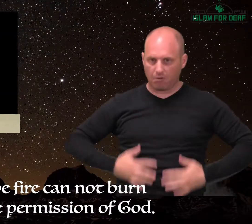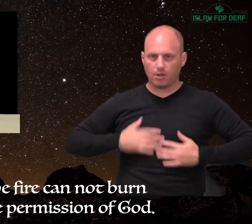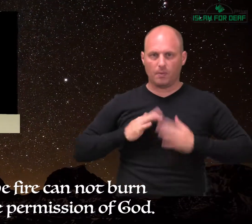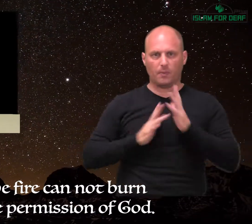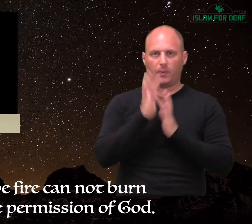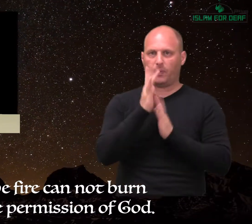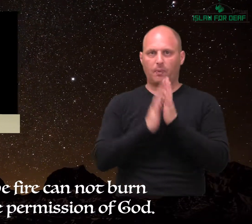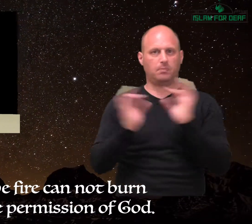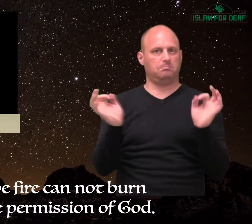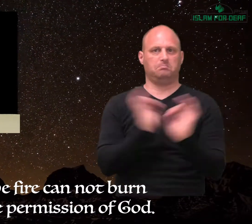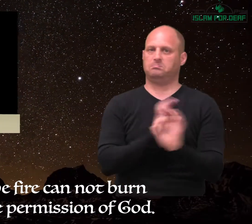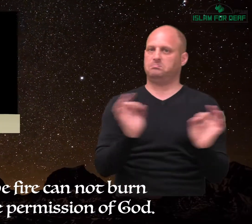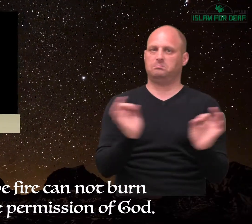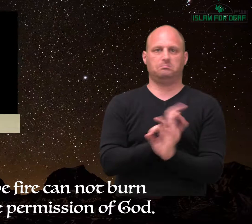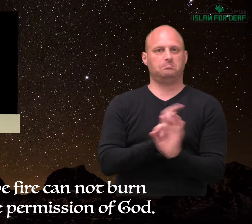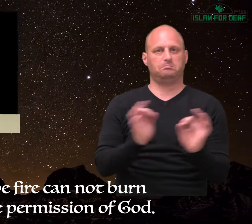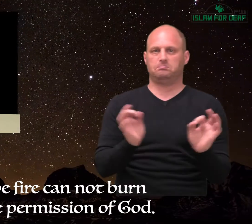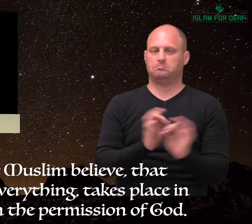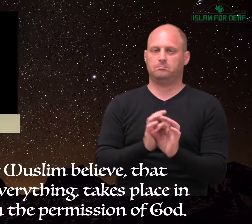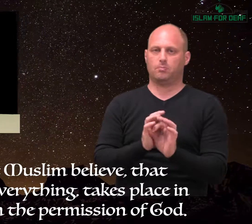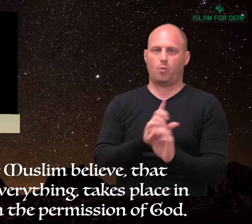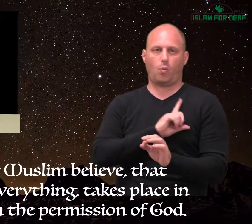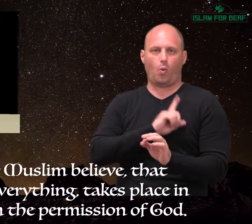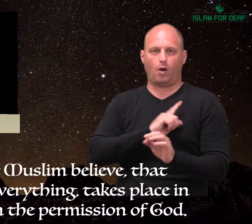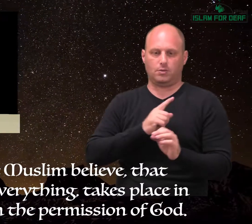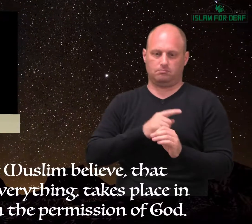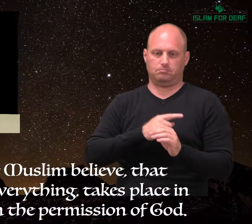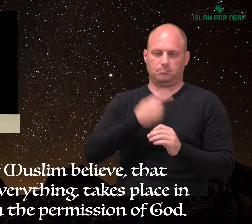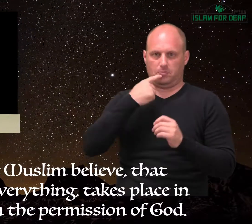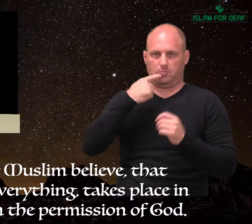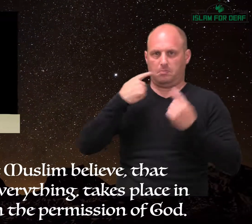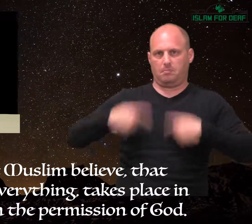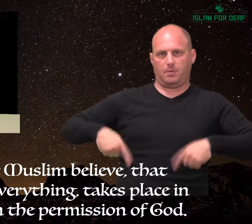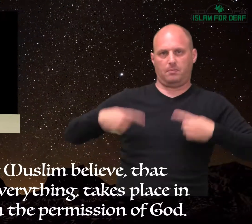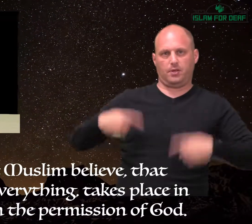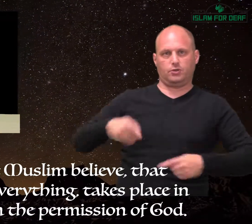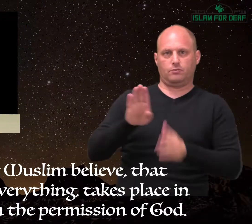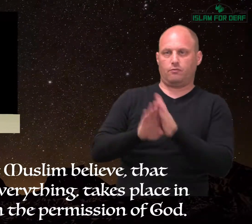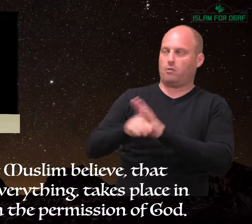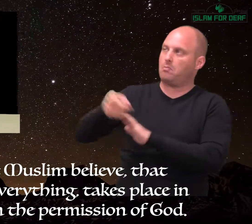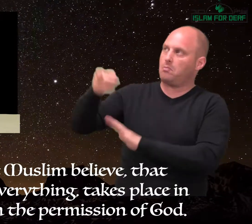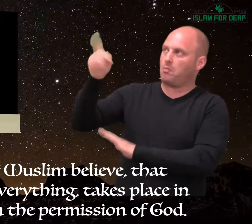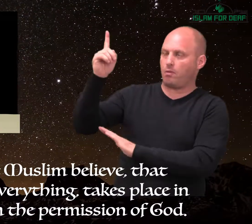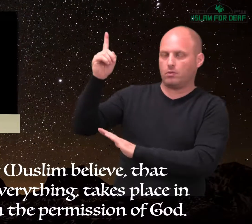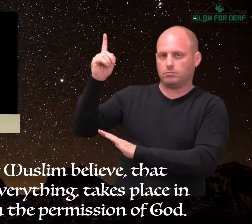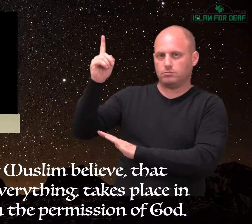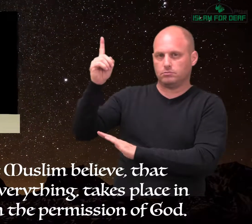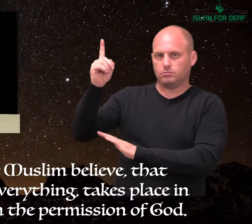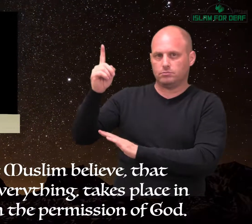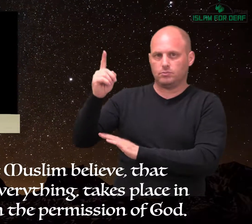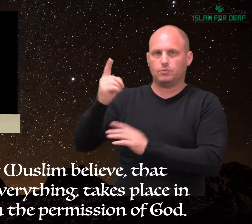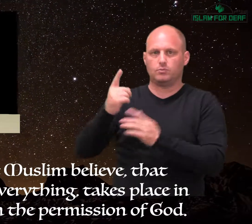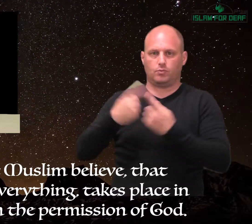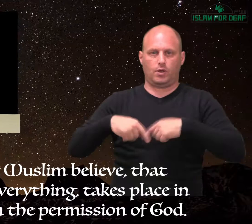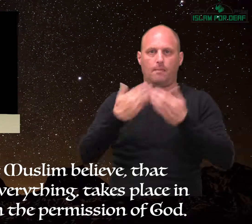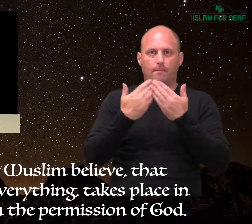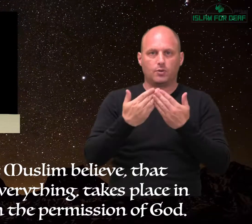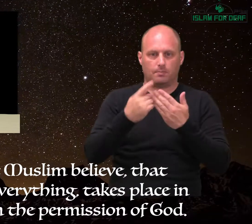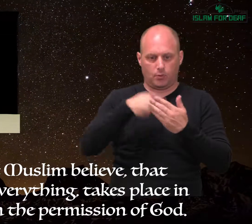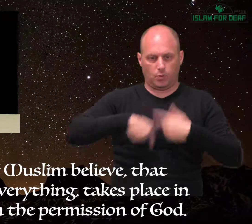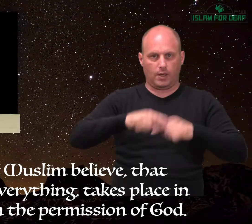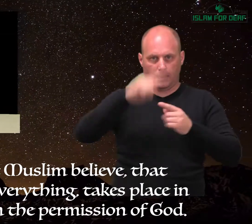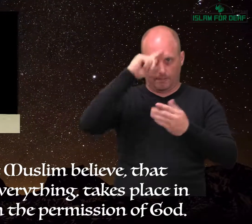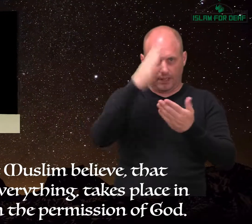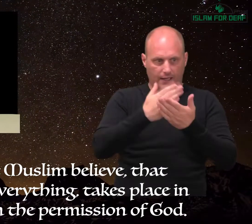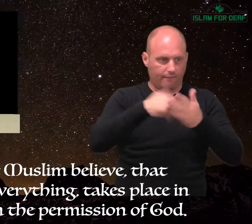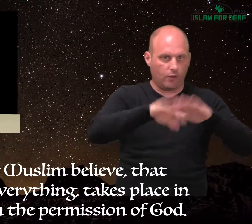without the permission of God. Anything, we Muslims believe that anything and everything takes place in this